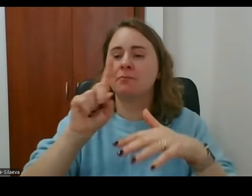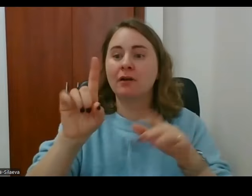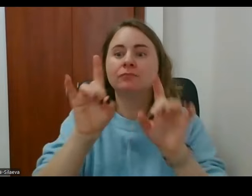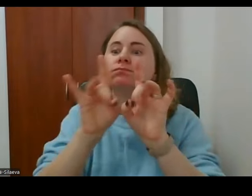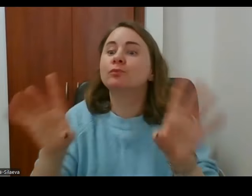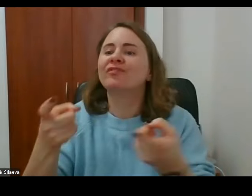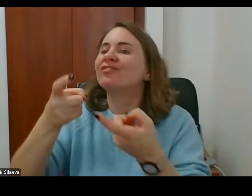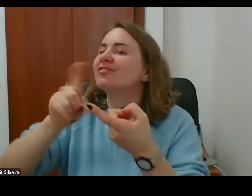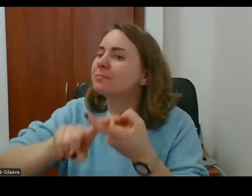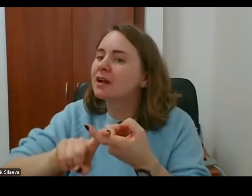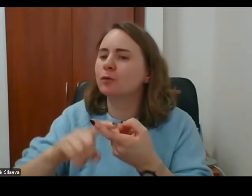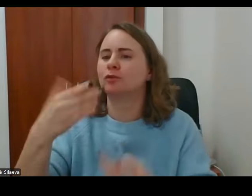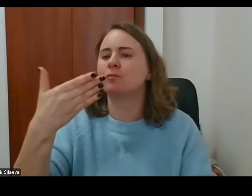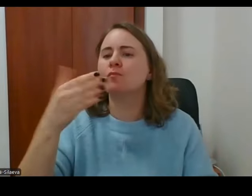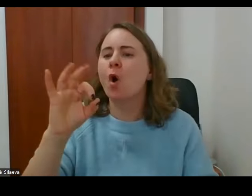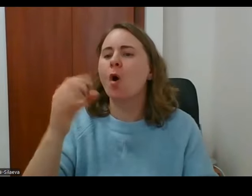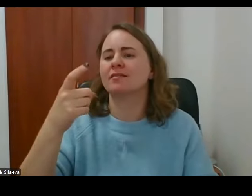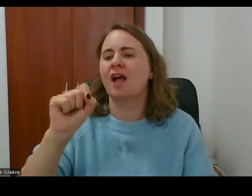Mhm. Uh,